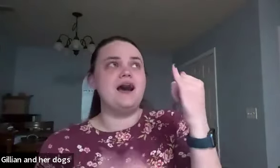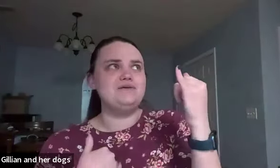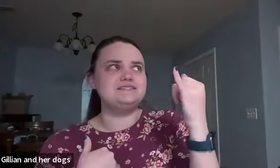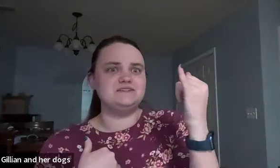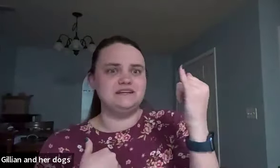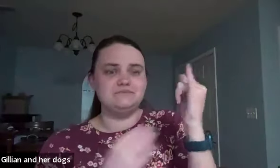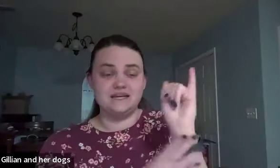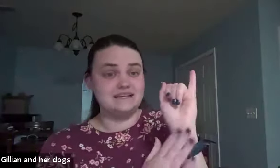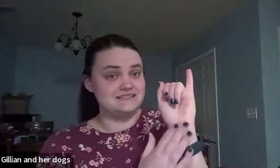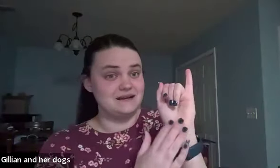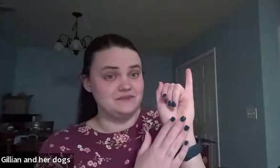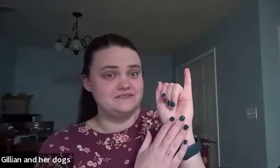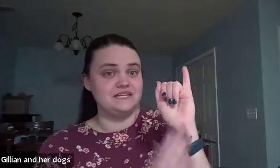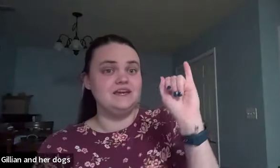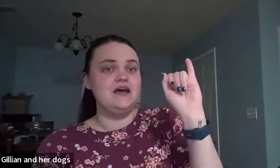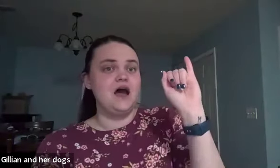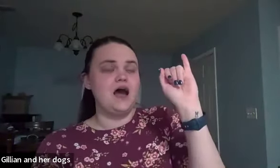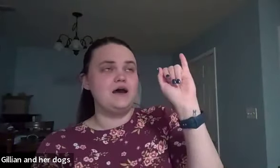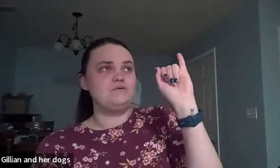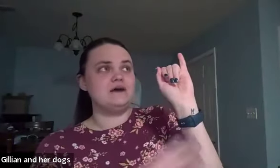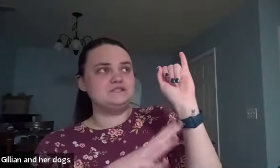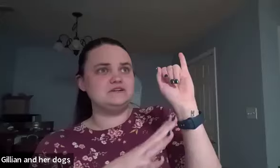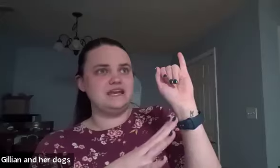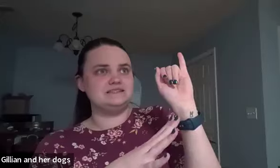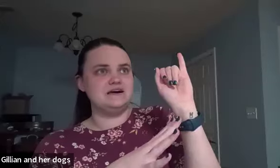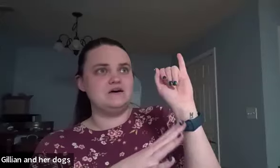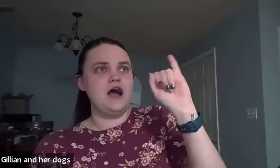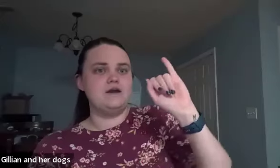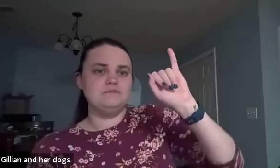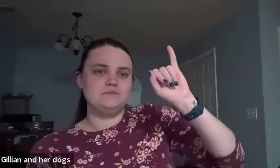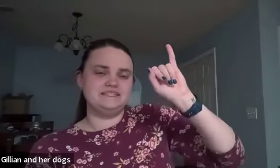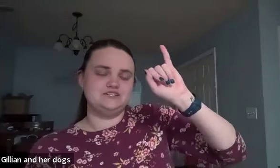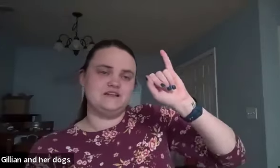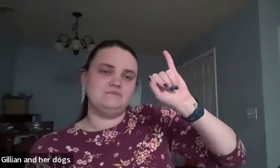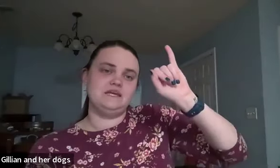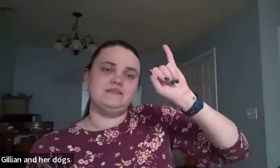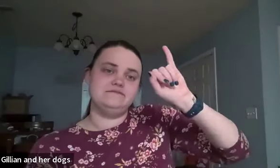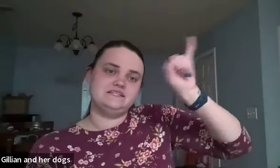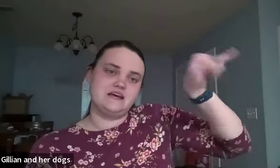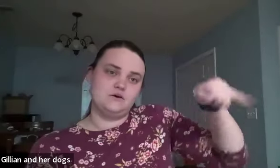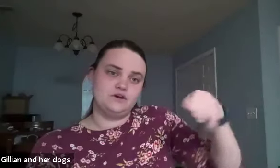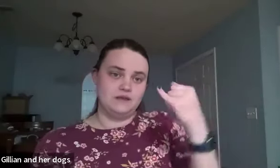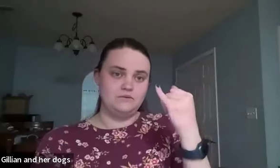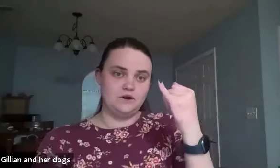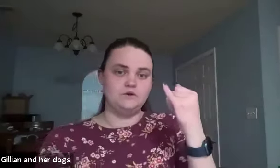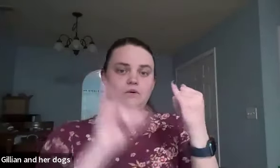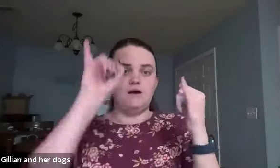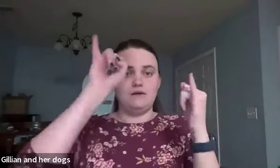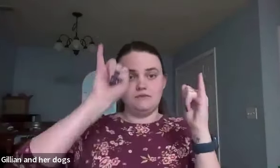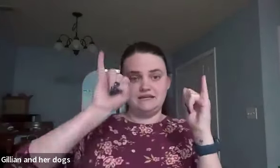I was learning it, because like I said, I'm lefty, when I was learning ASL, I remember my teacher telling me lefties had to go inward while